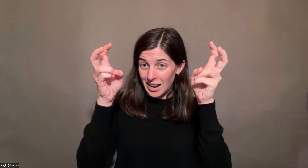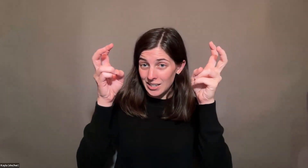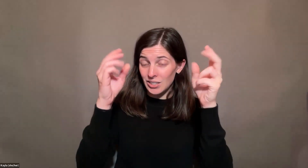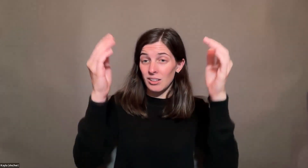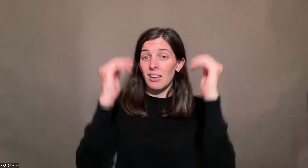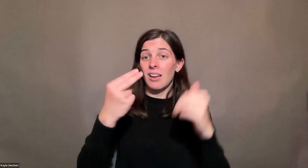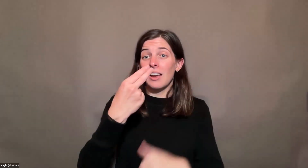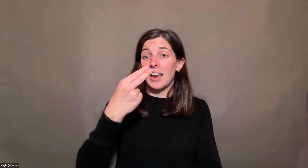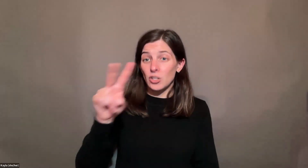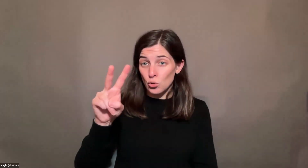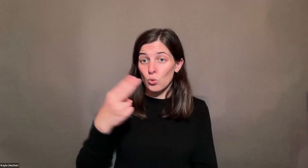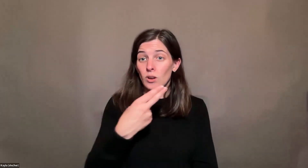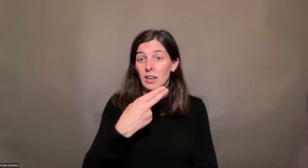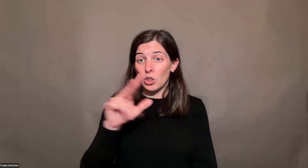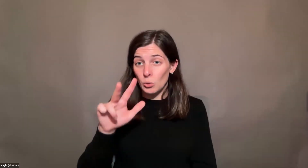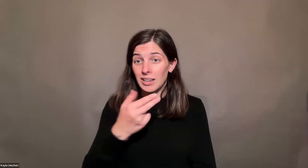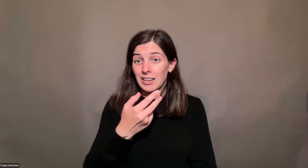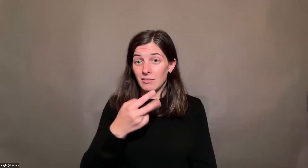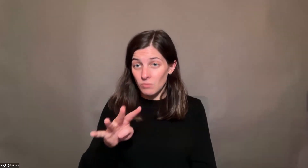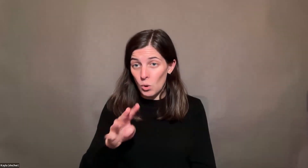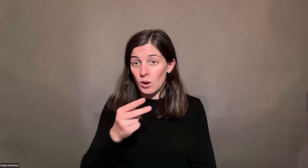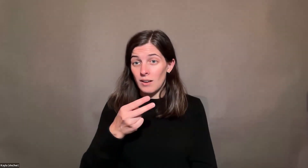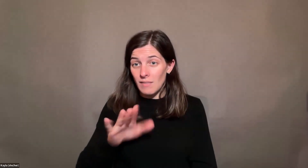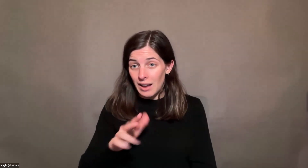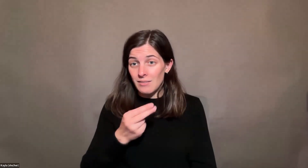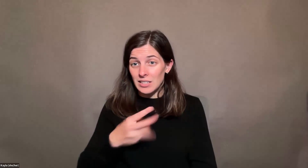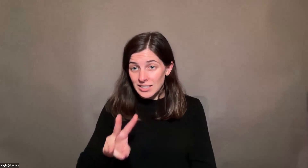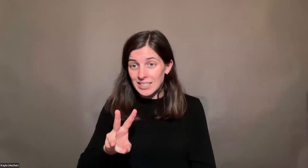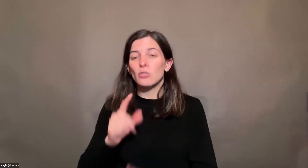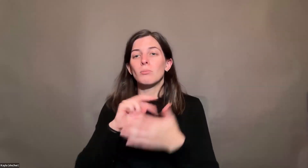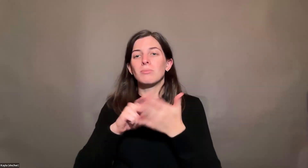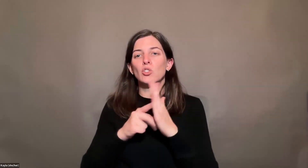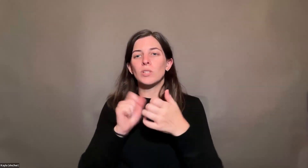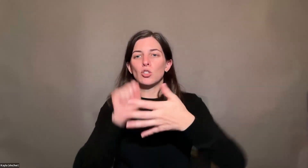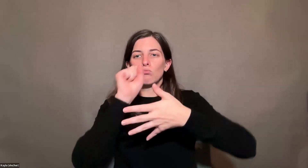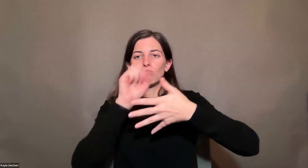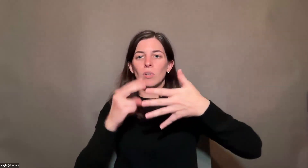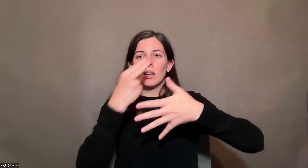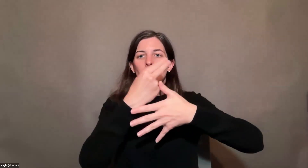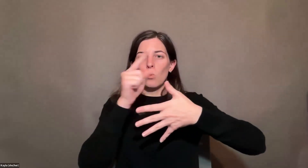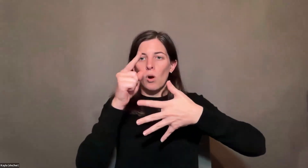then H4, then H5, then H6. So you need to choose your heading logically.